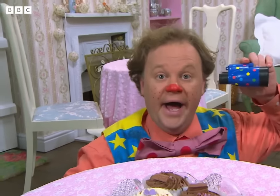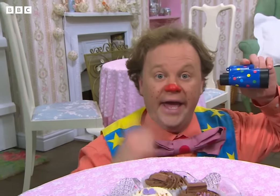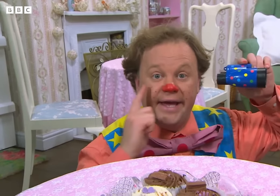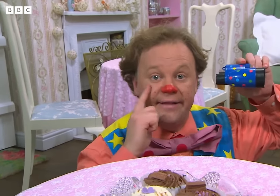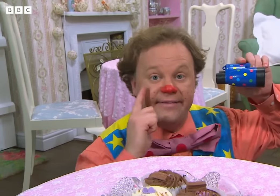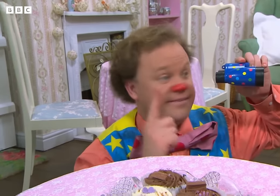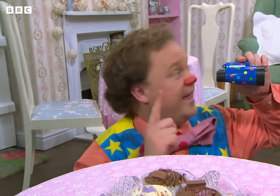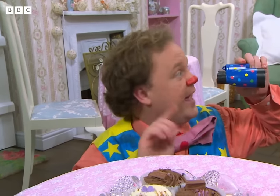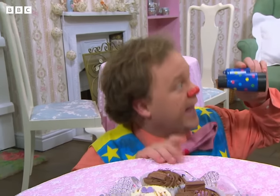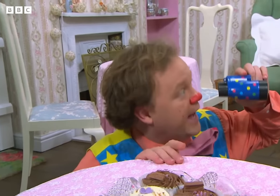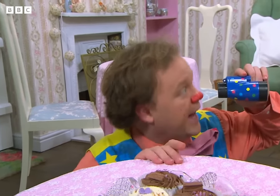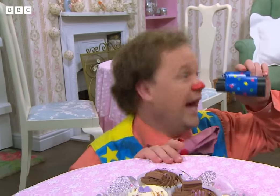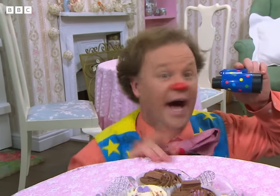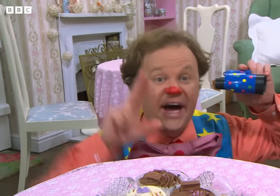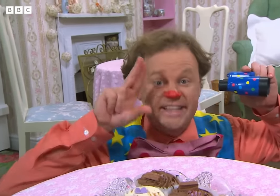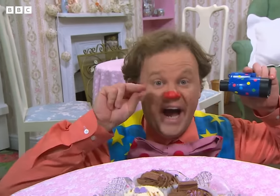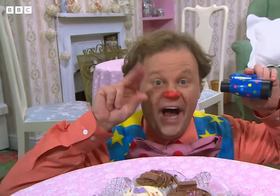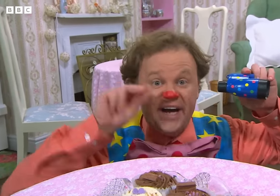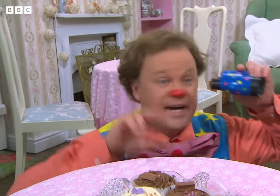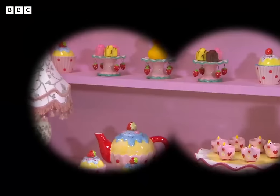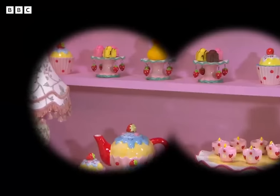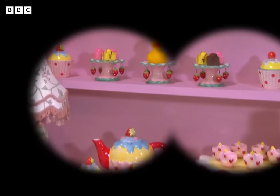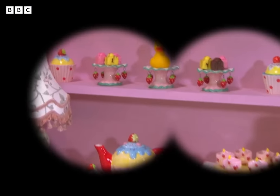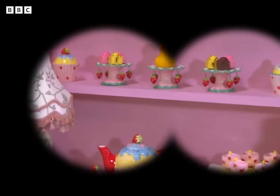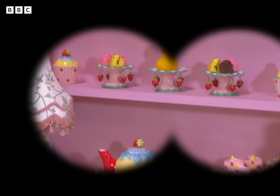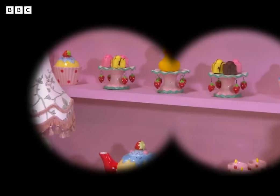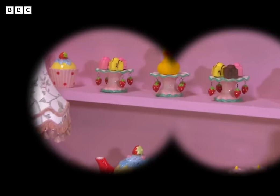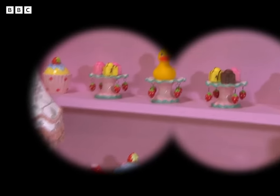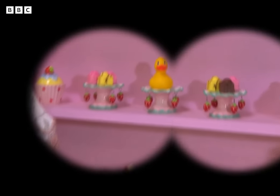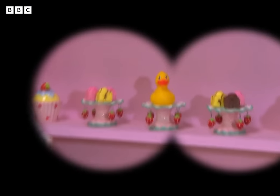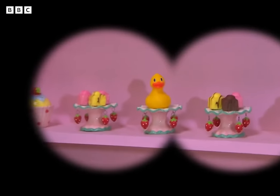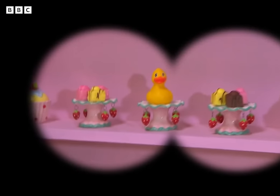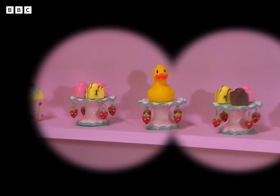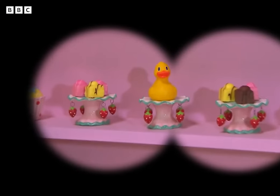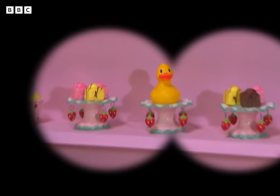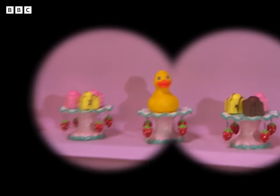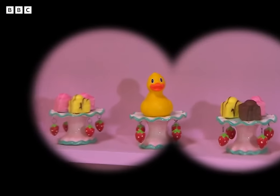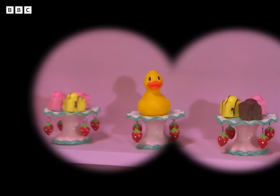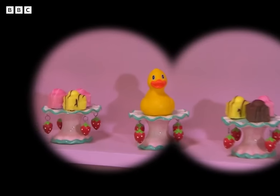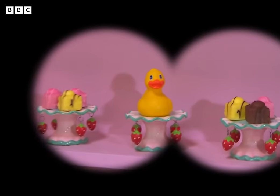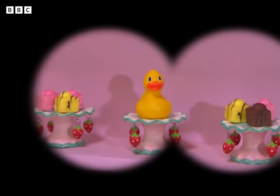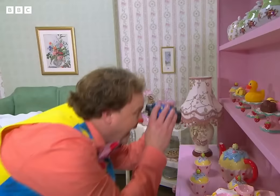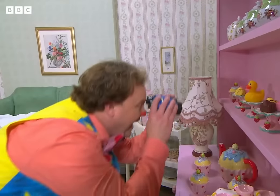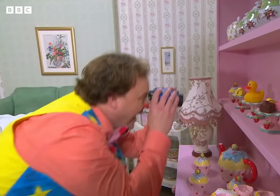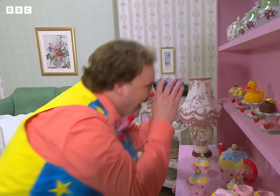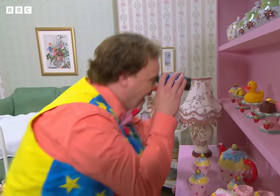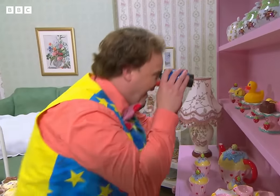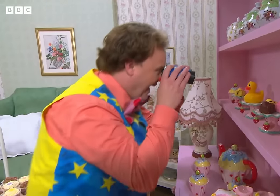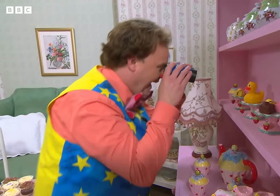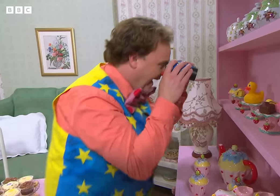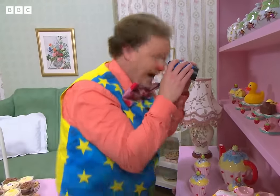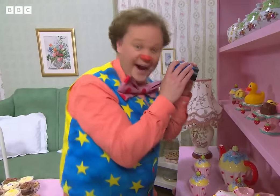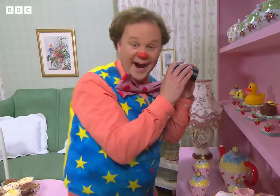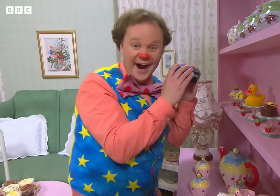I can see a duck! A duck? What kind of duck, Mr